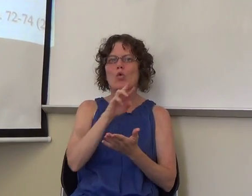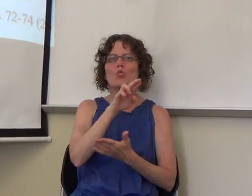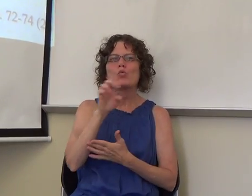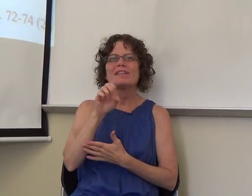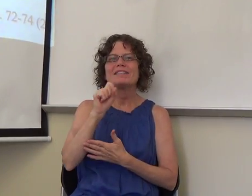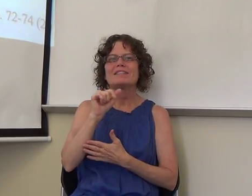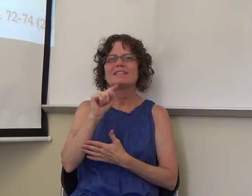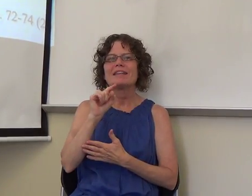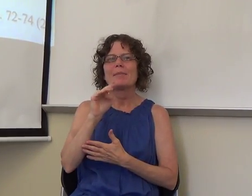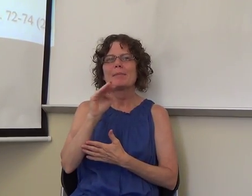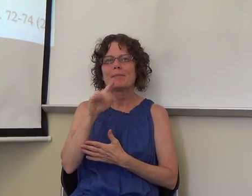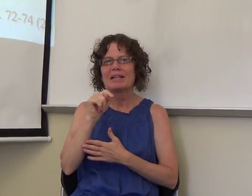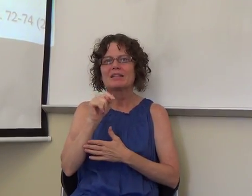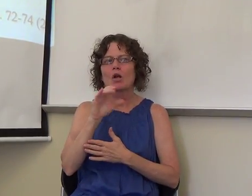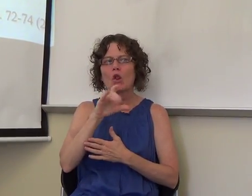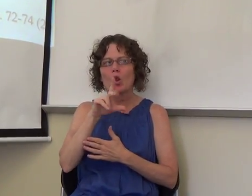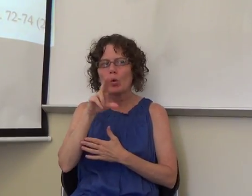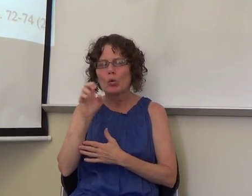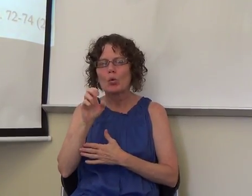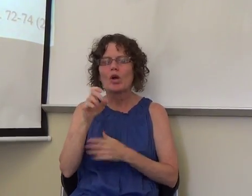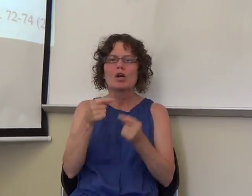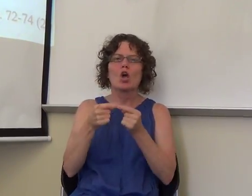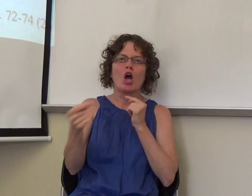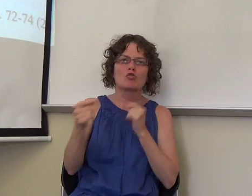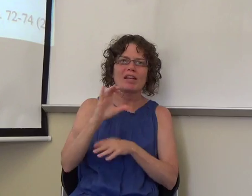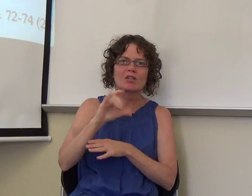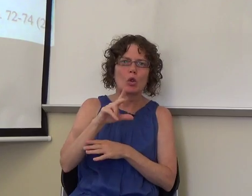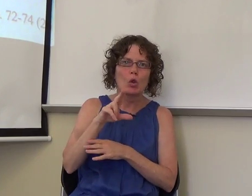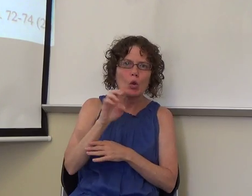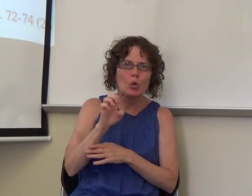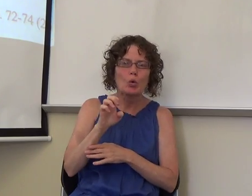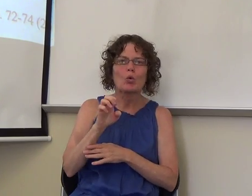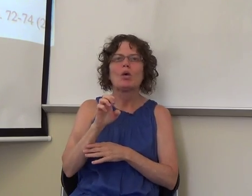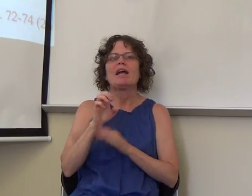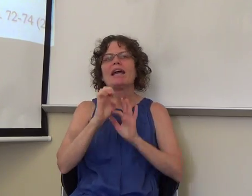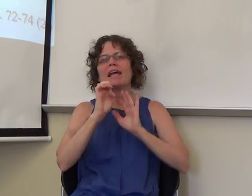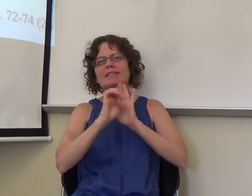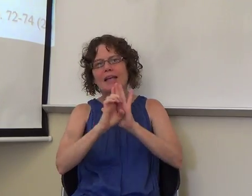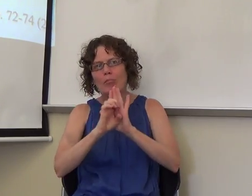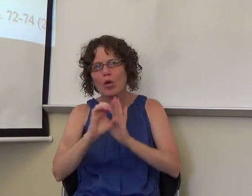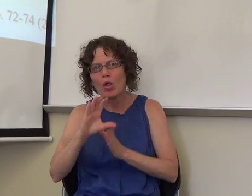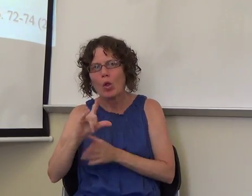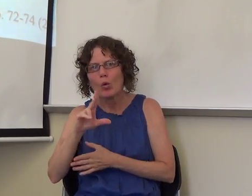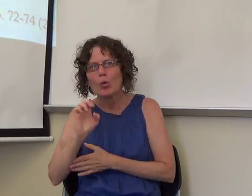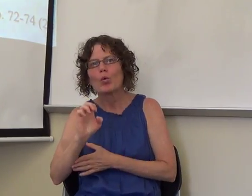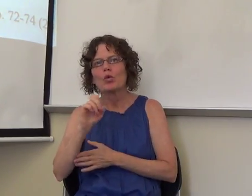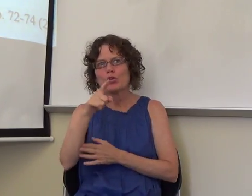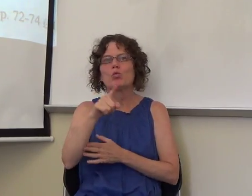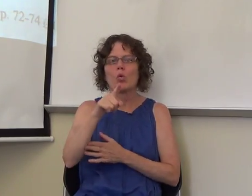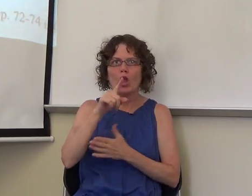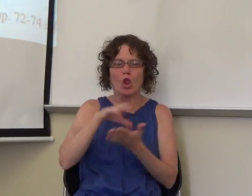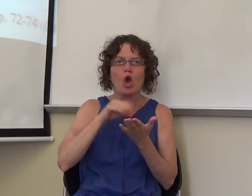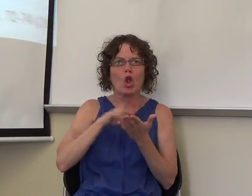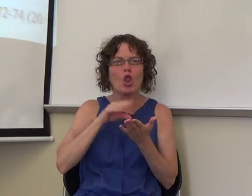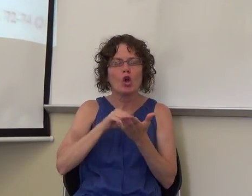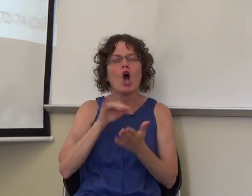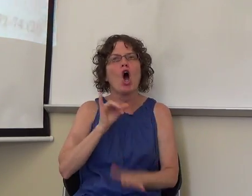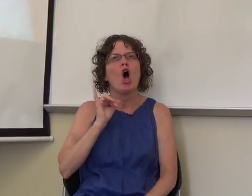what a contrast clue is, what an example clue is, okay? So that you'll be able to